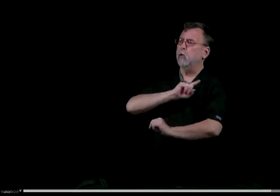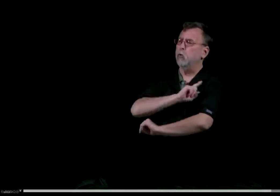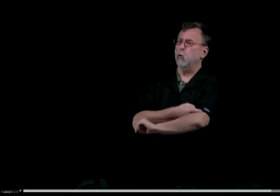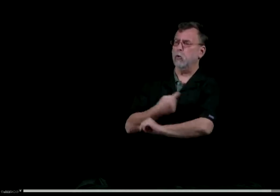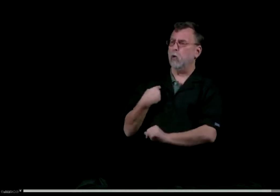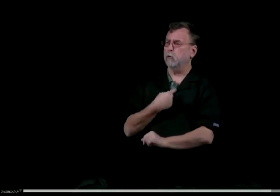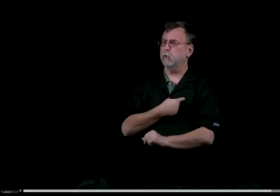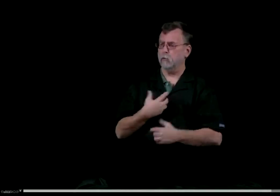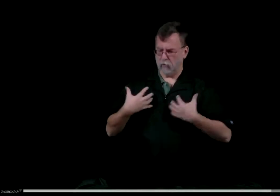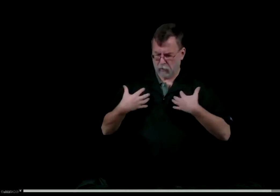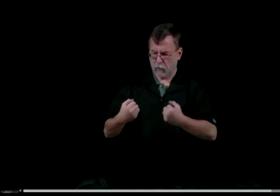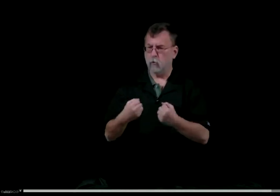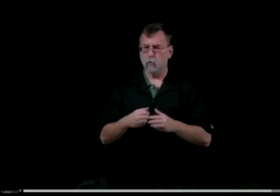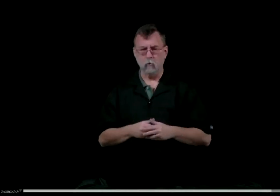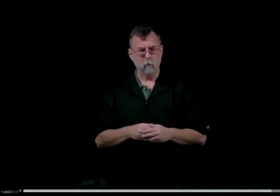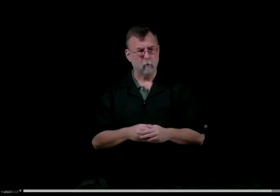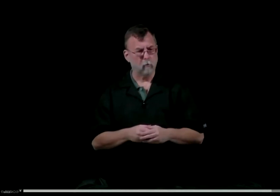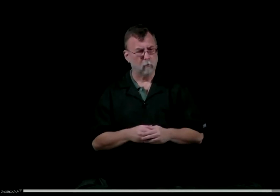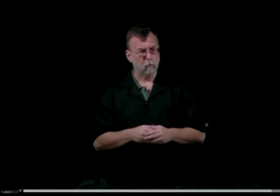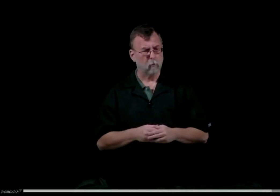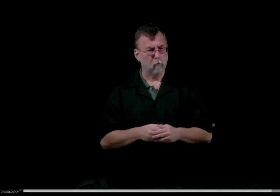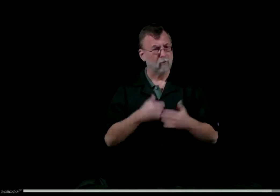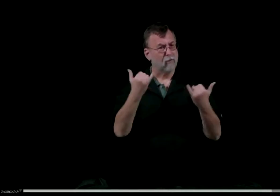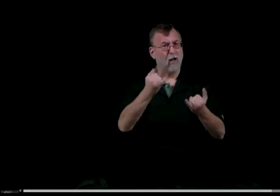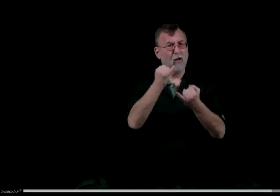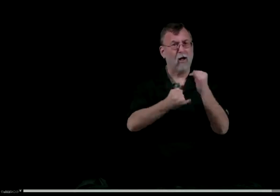too. Strengthen us. Give us health.